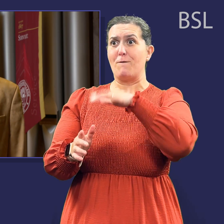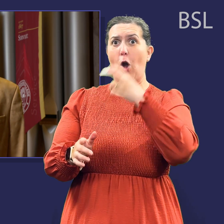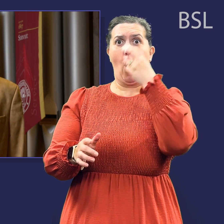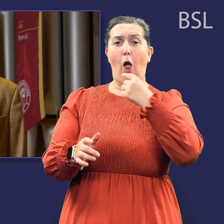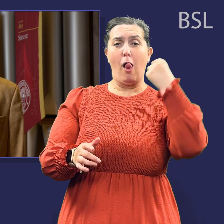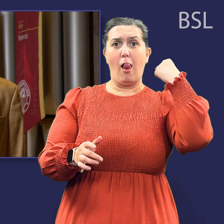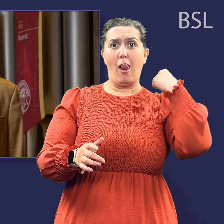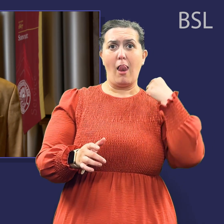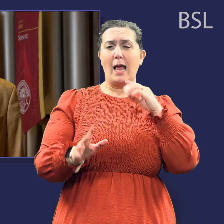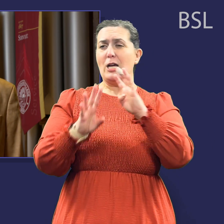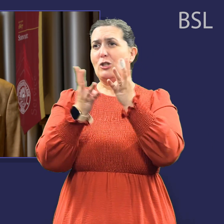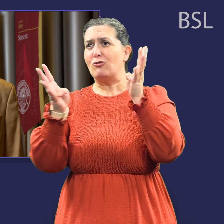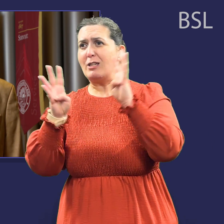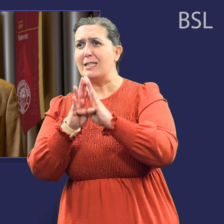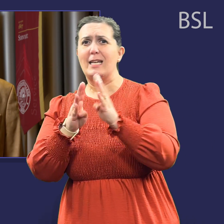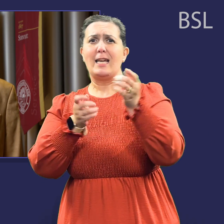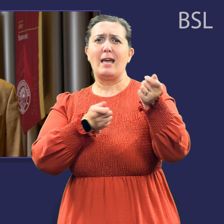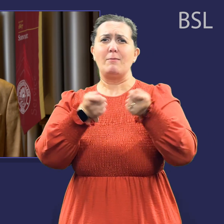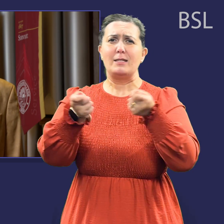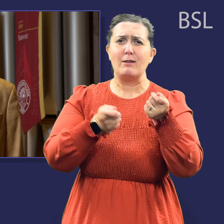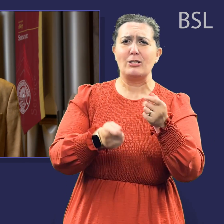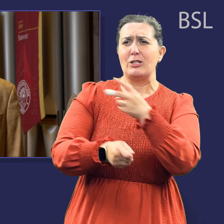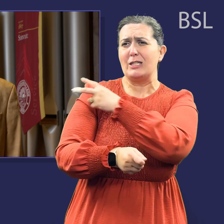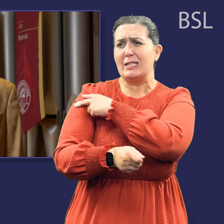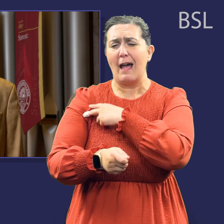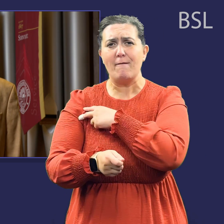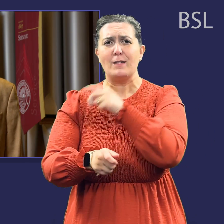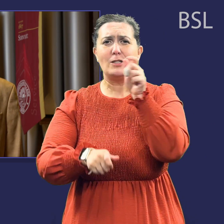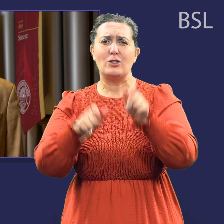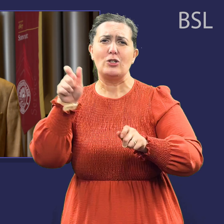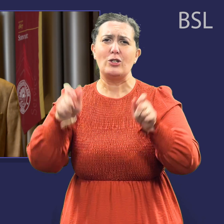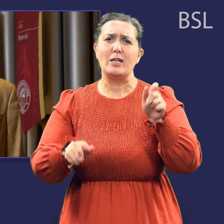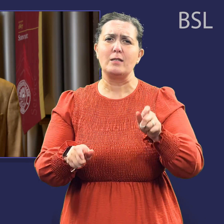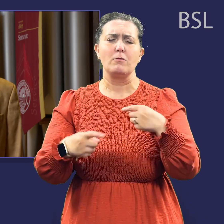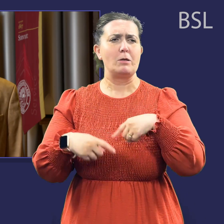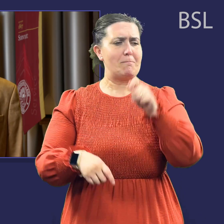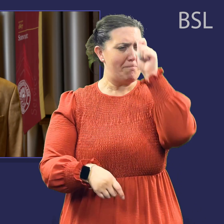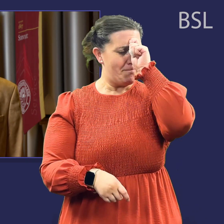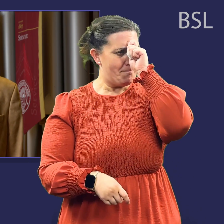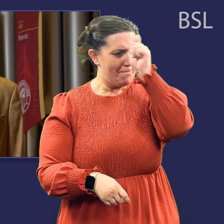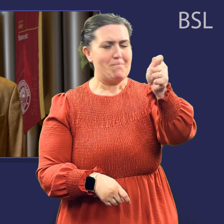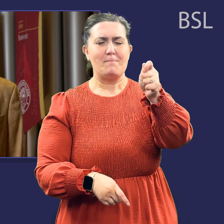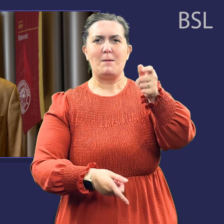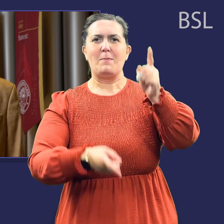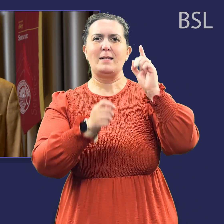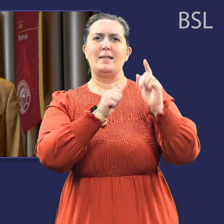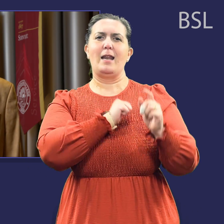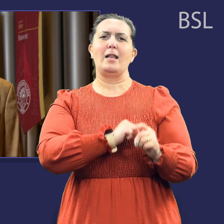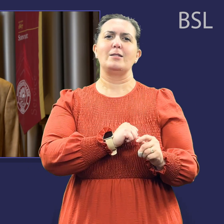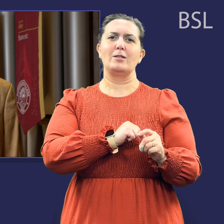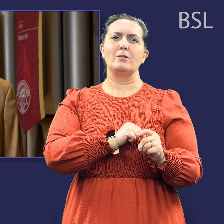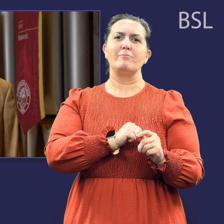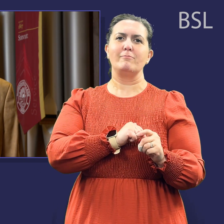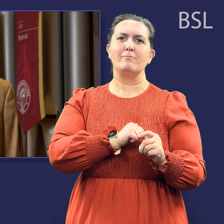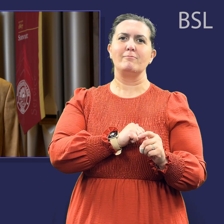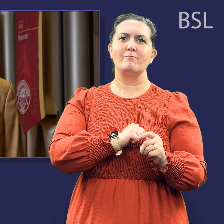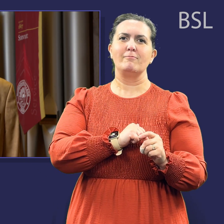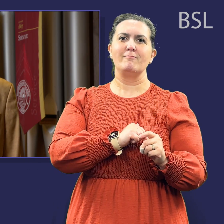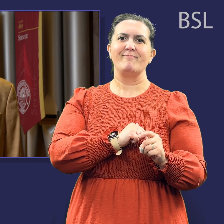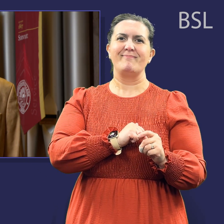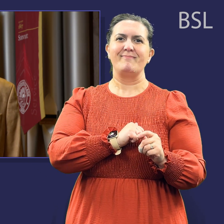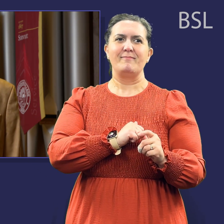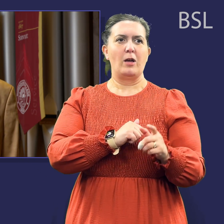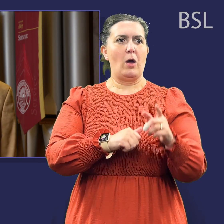alumni, trustees, administration, faculty, staff, and students, we salute President Russell M. Nelson,